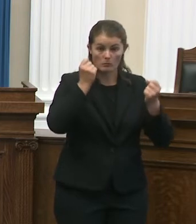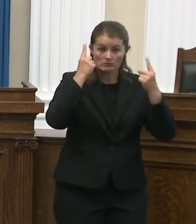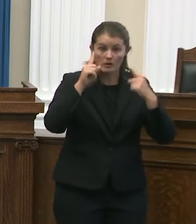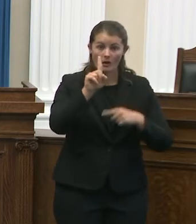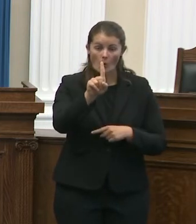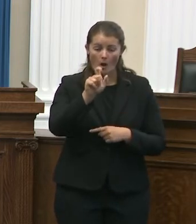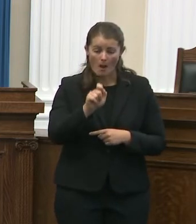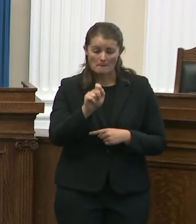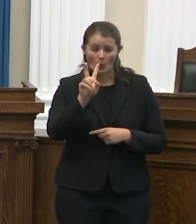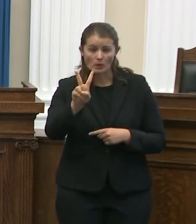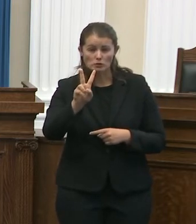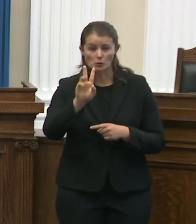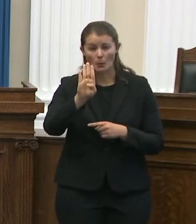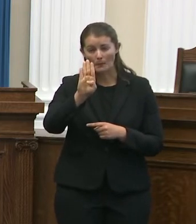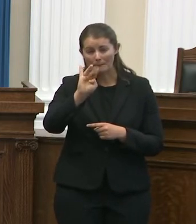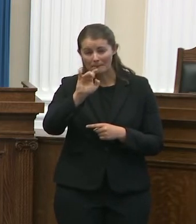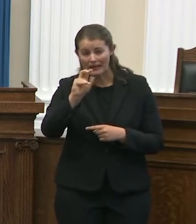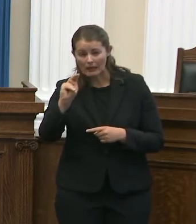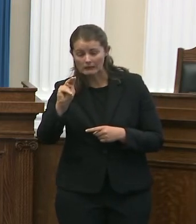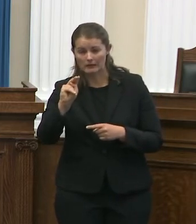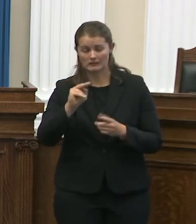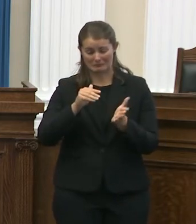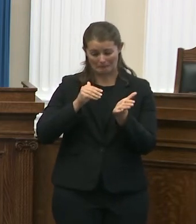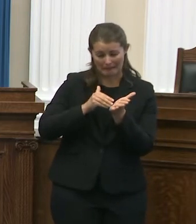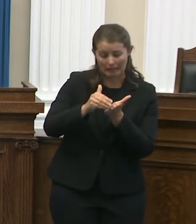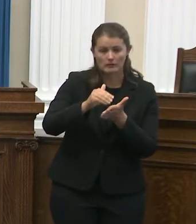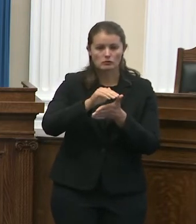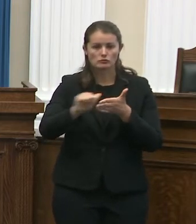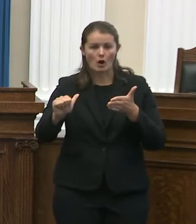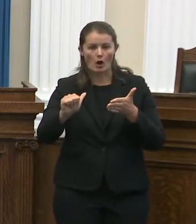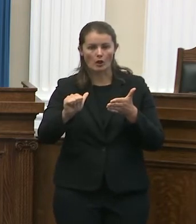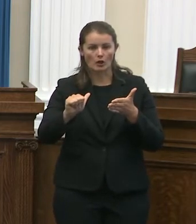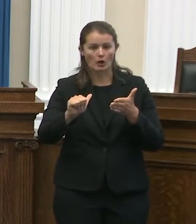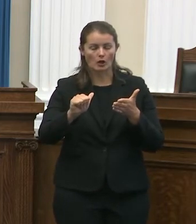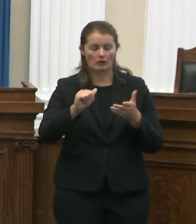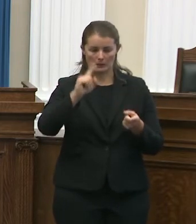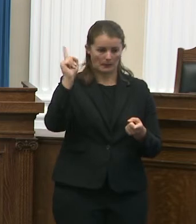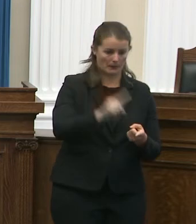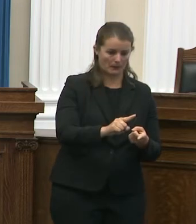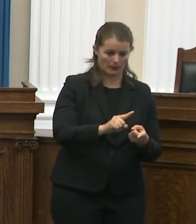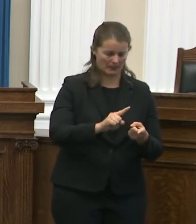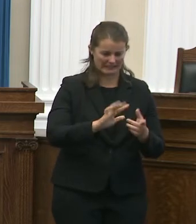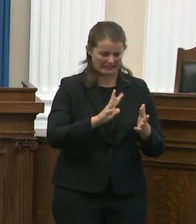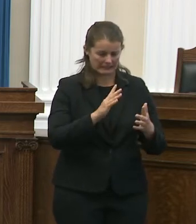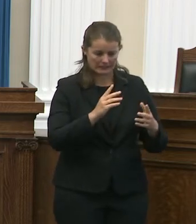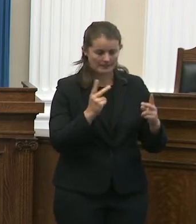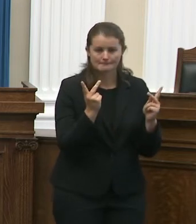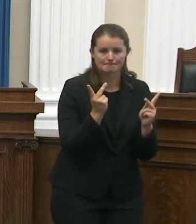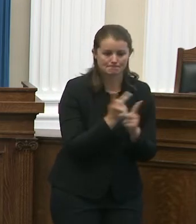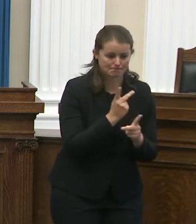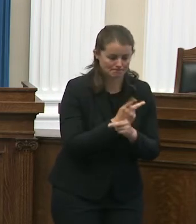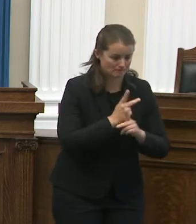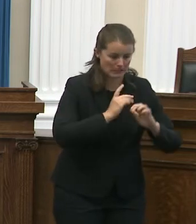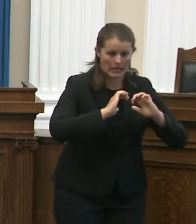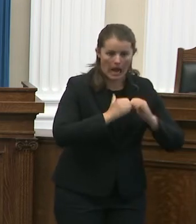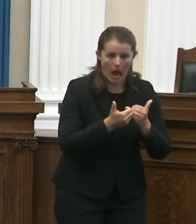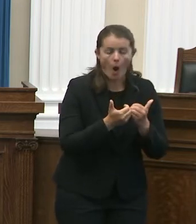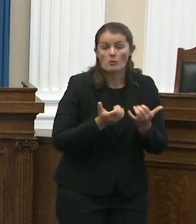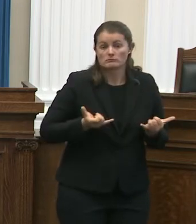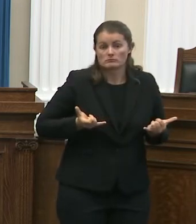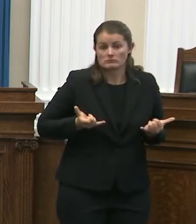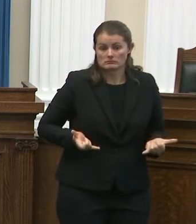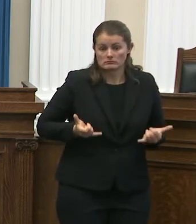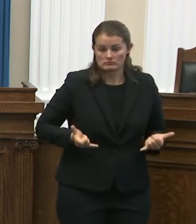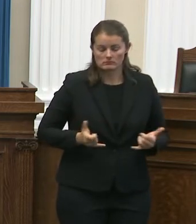billion budget deficit. These proposals before lawmakers are not ones that my office or any